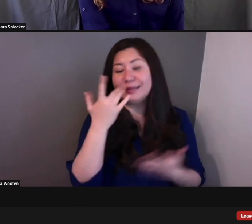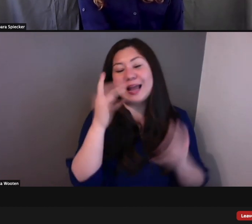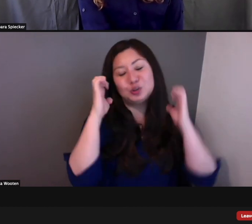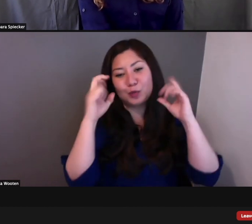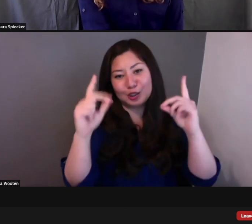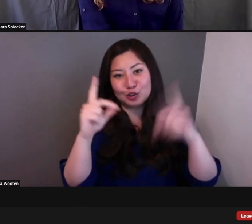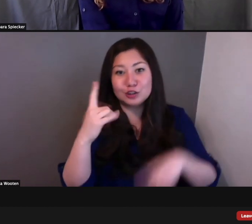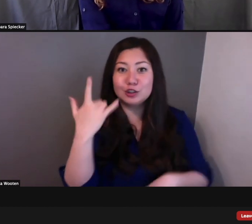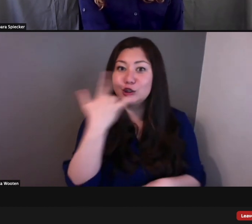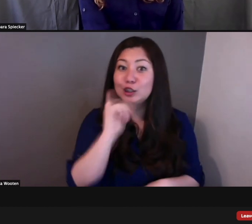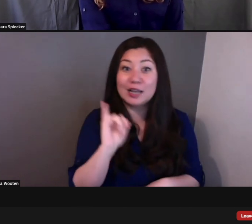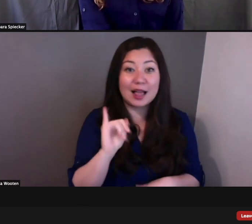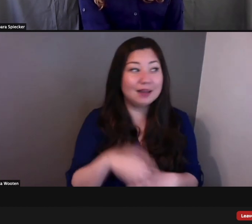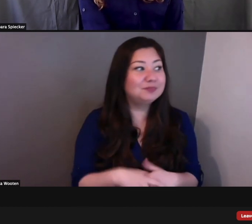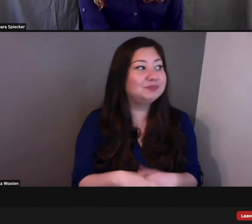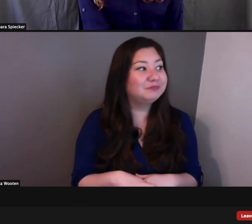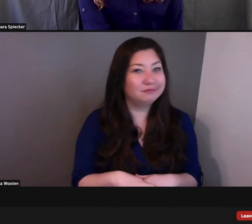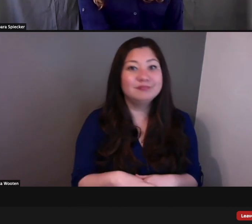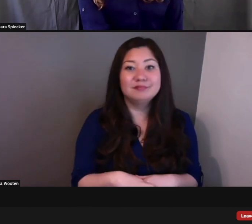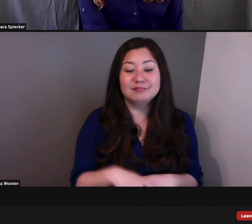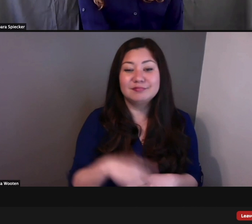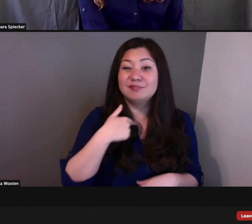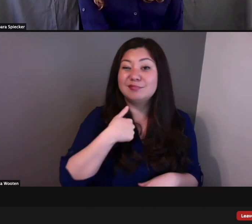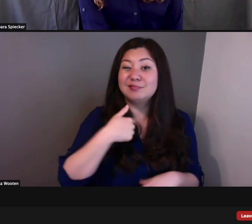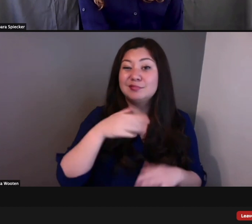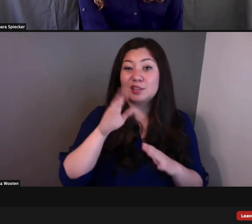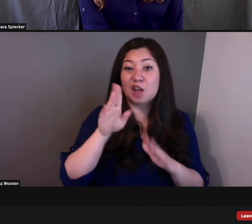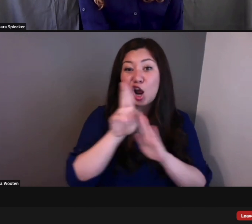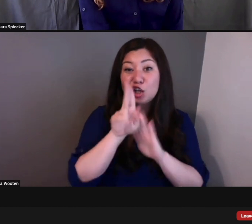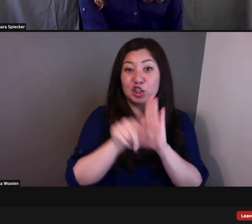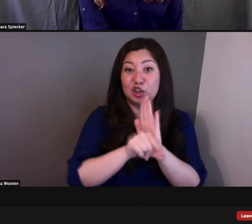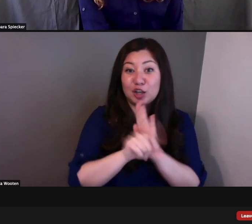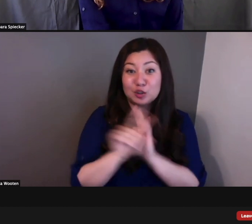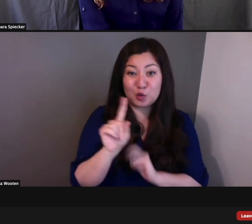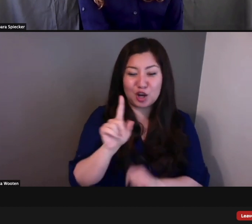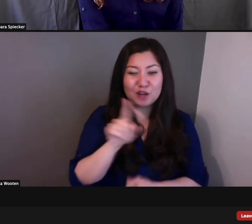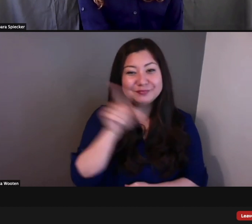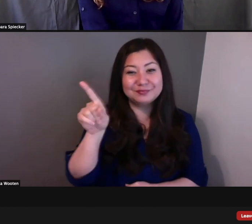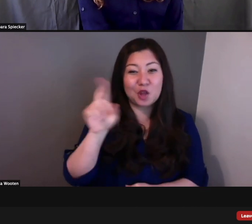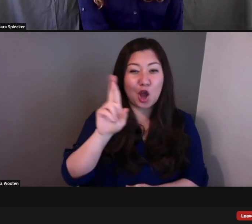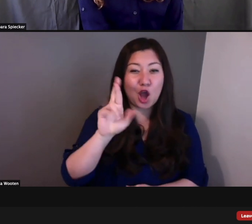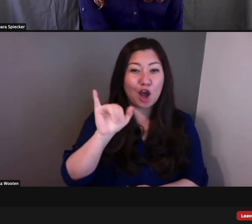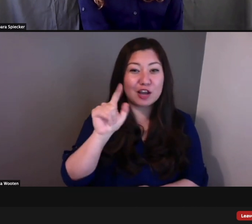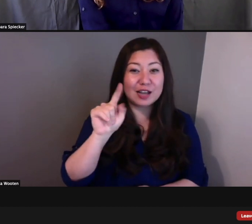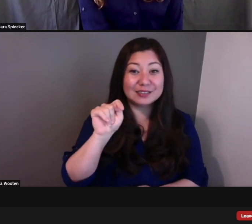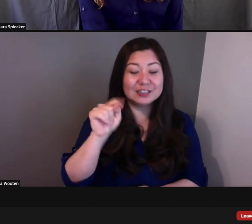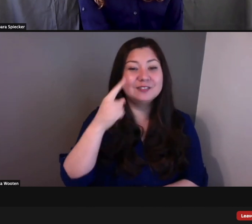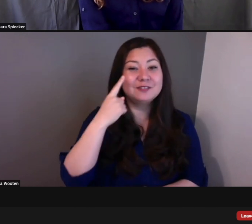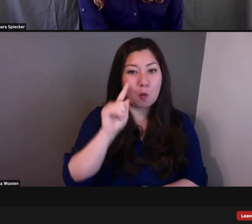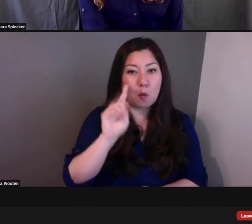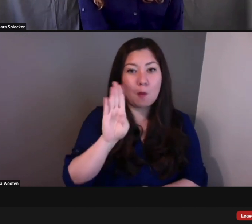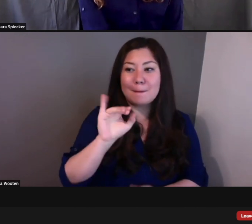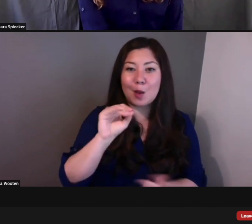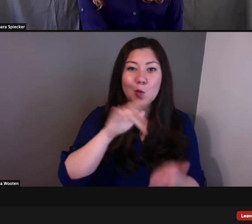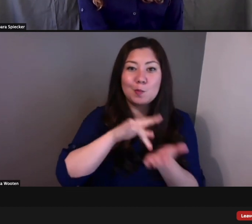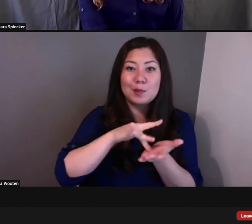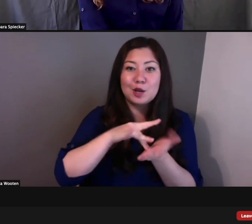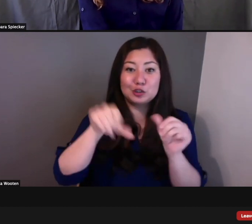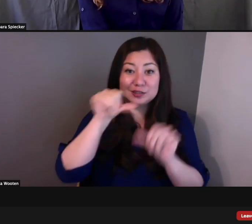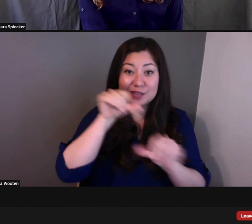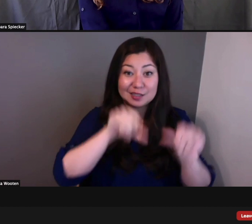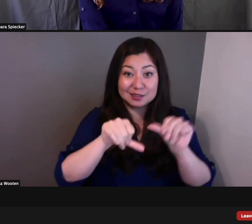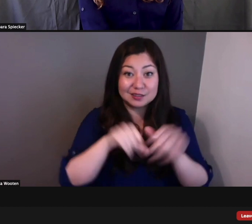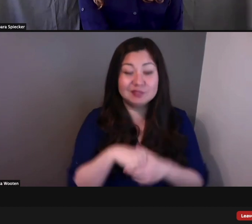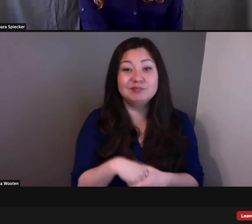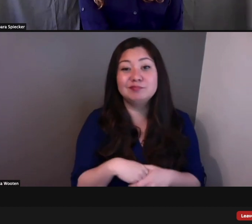students and had to learn a lot for myself. I was the only deaf person in my family. The rest of my family